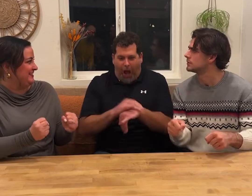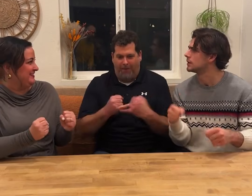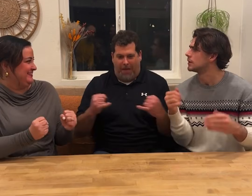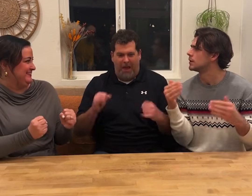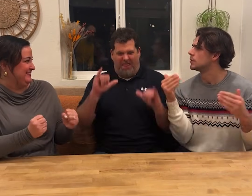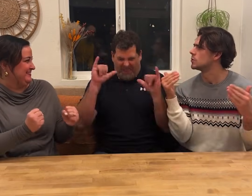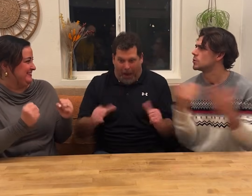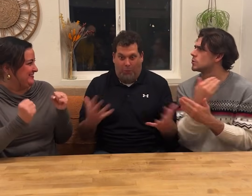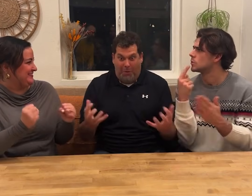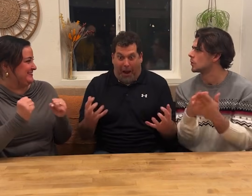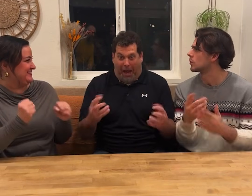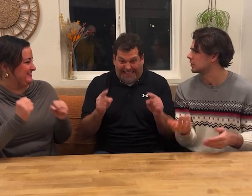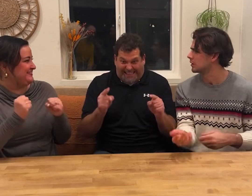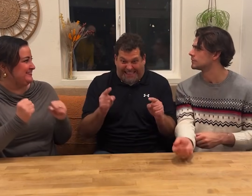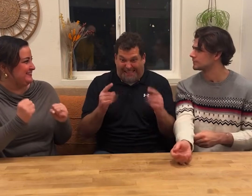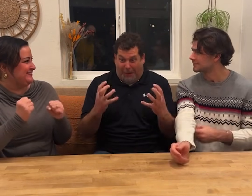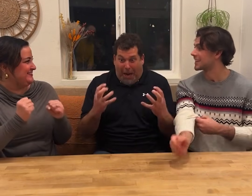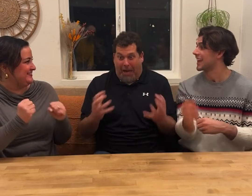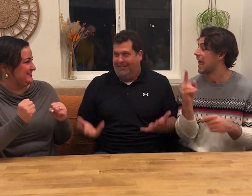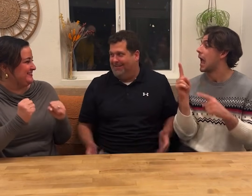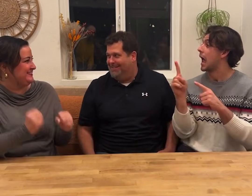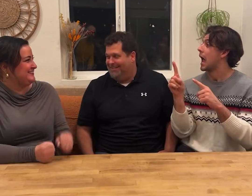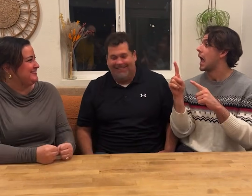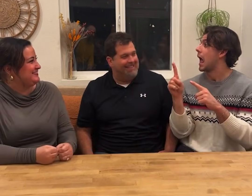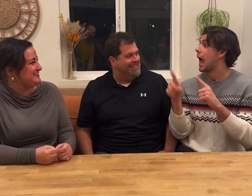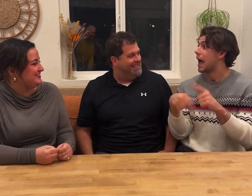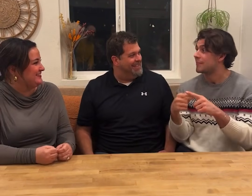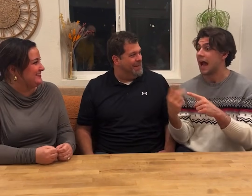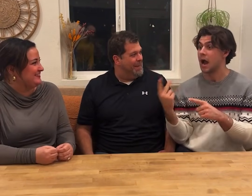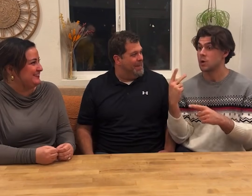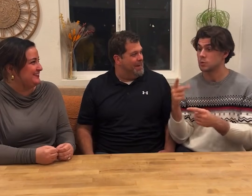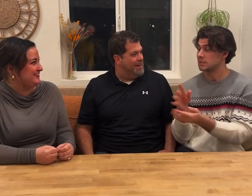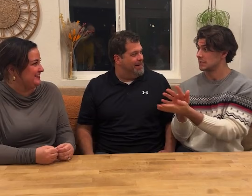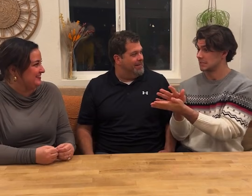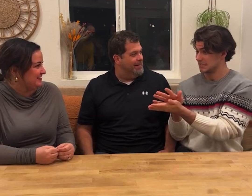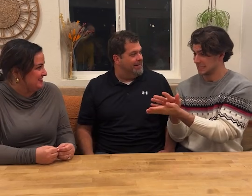we can do this. And there's $1 million on the line. We wanted it so badly.